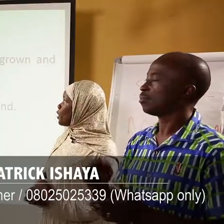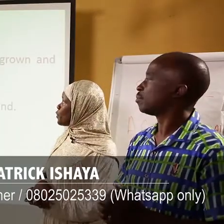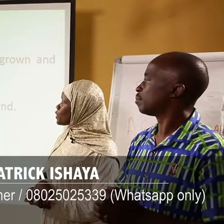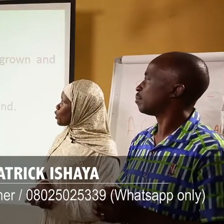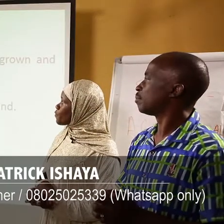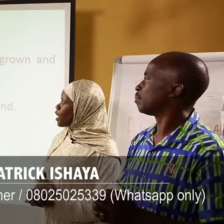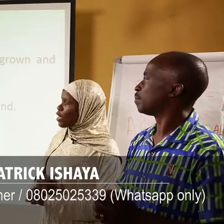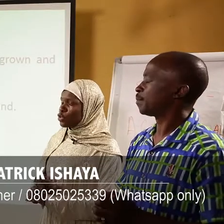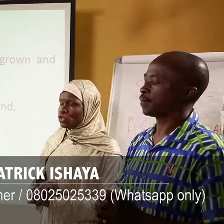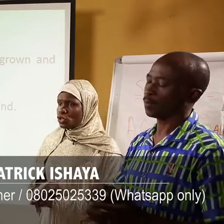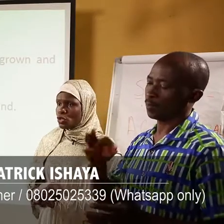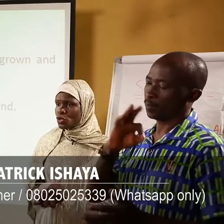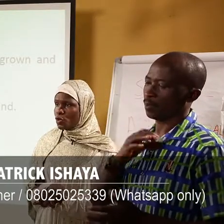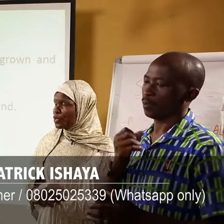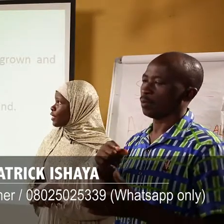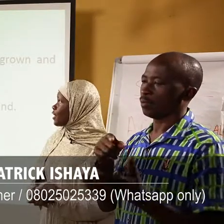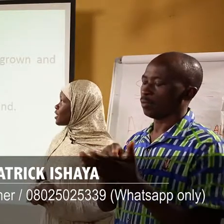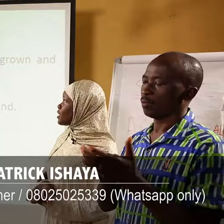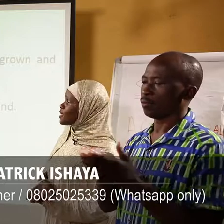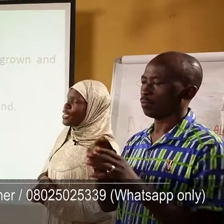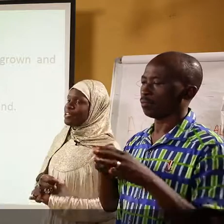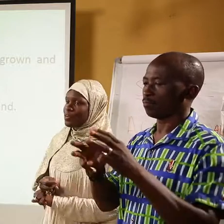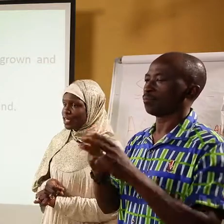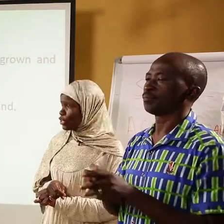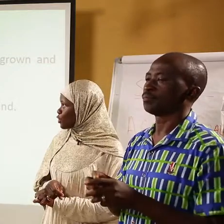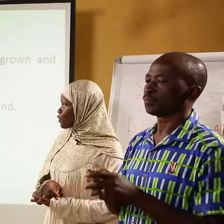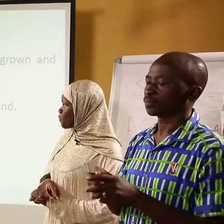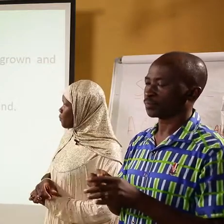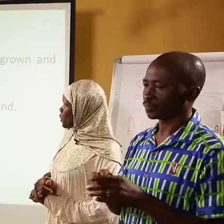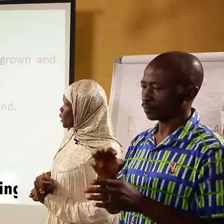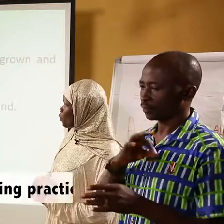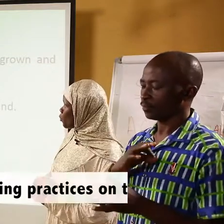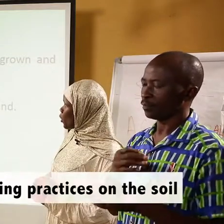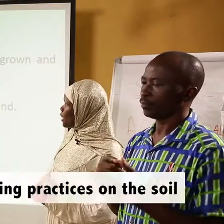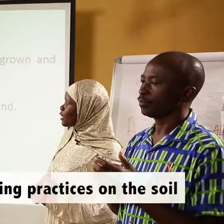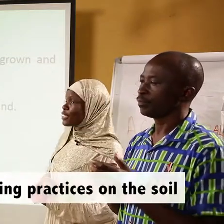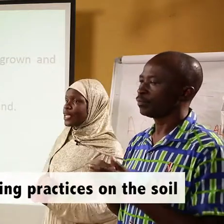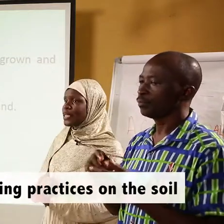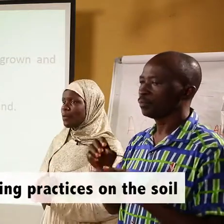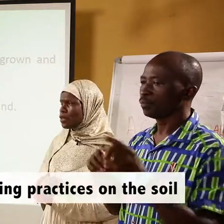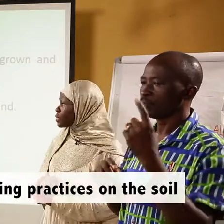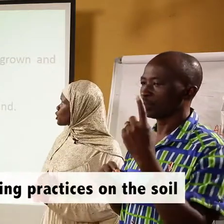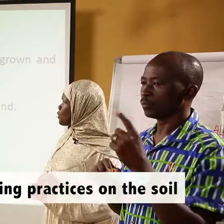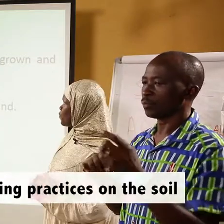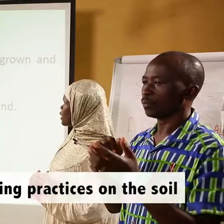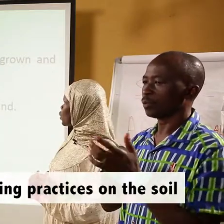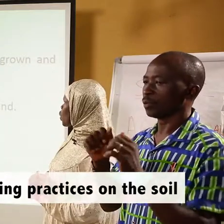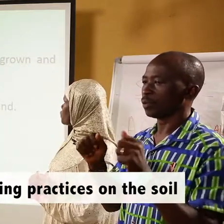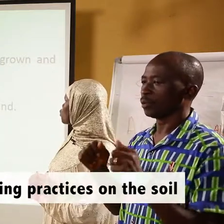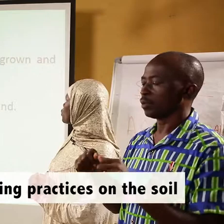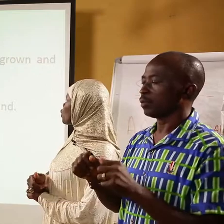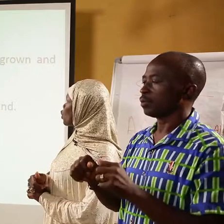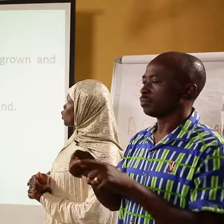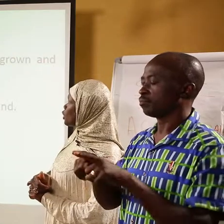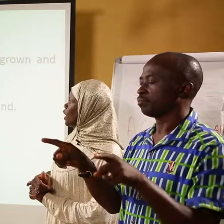A merit of continuous cropping, that is the advantages. Number 1, it enables different